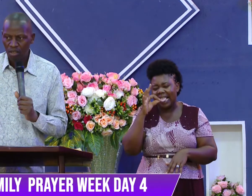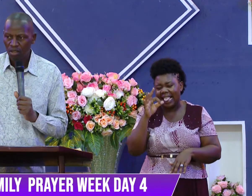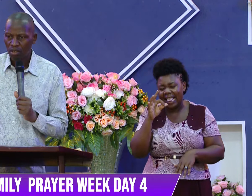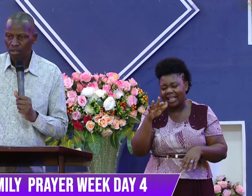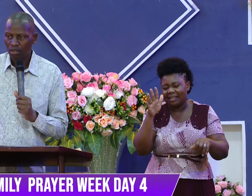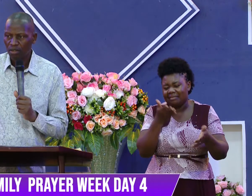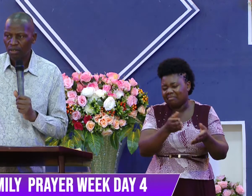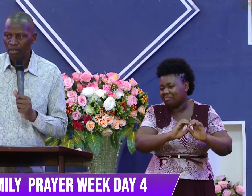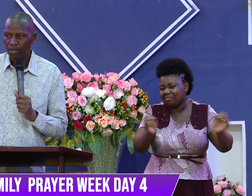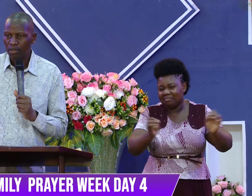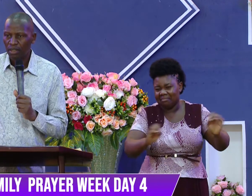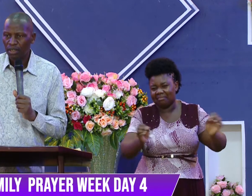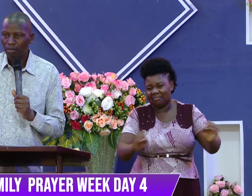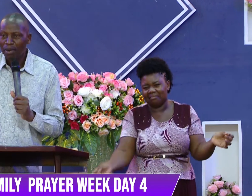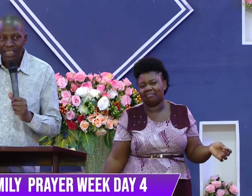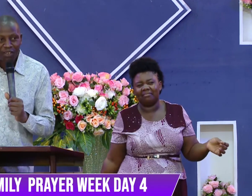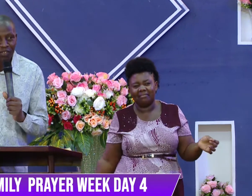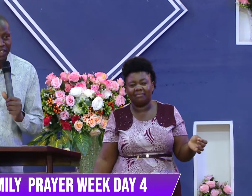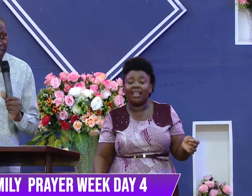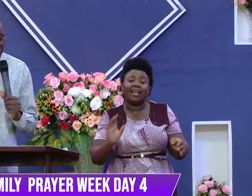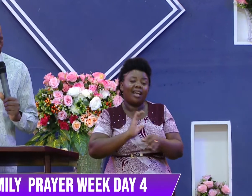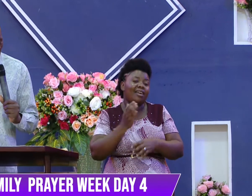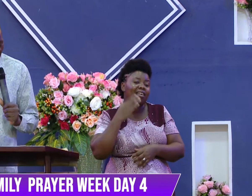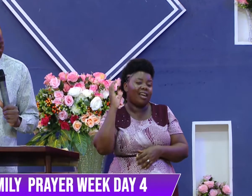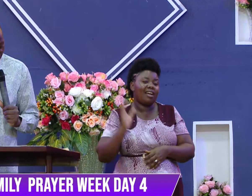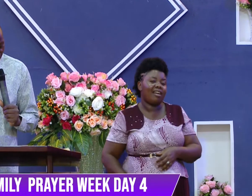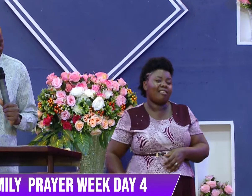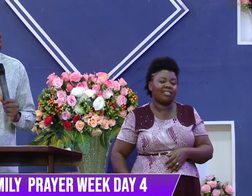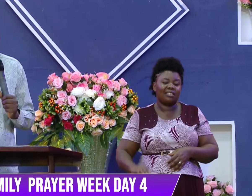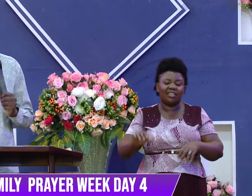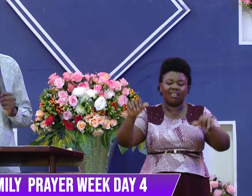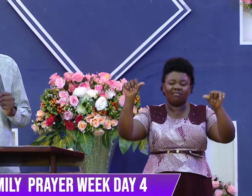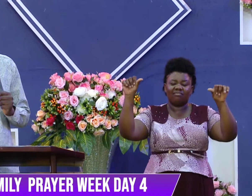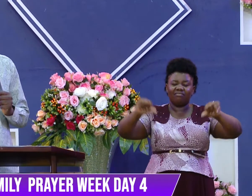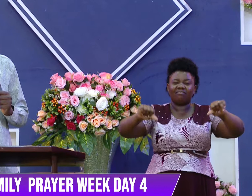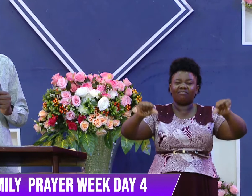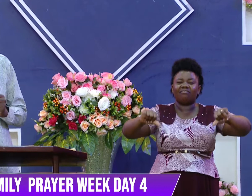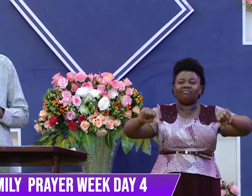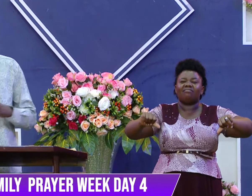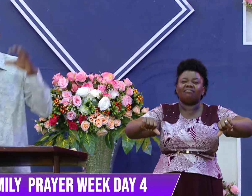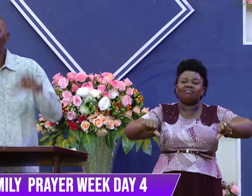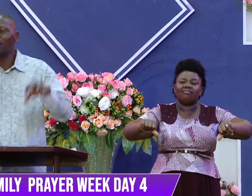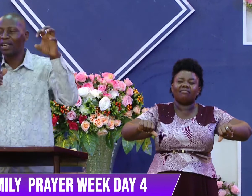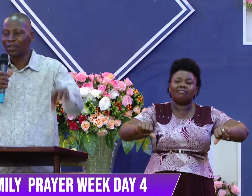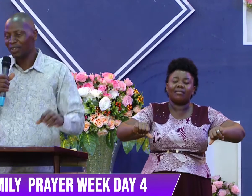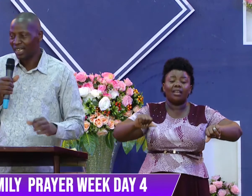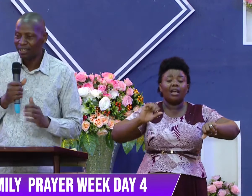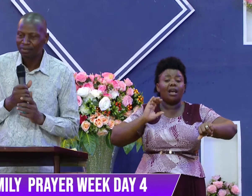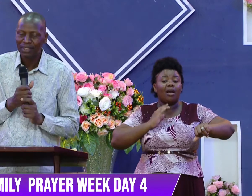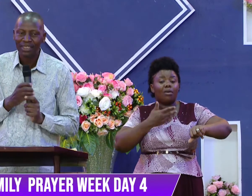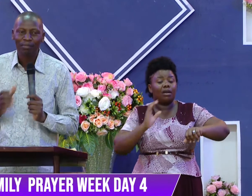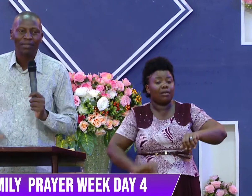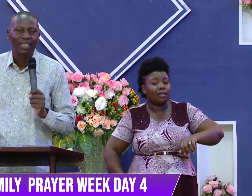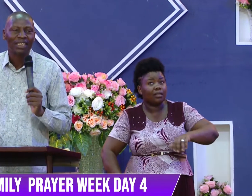say, eh, this chili is from Rwanda. Mbalaza fezeze zikao. Our character is sour. Embalaza finga abana bakatonda.